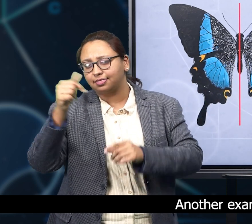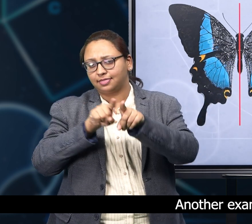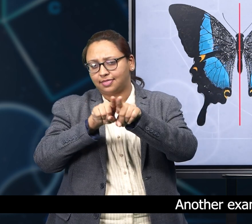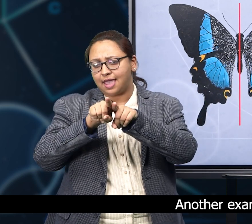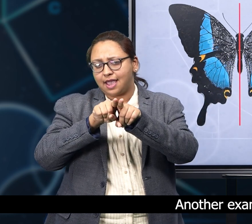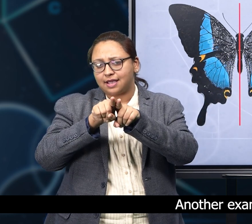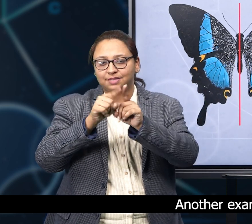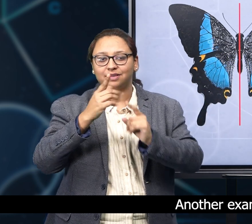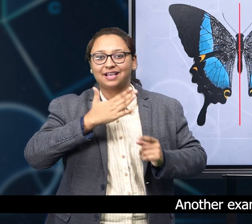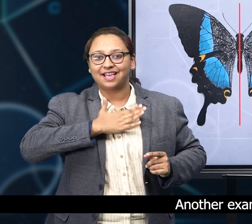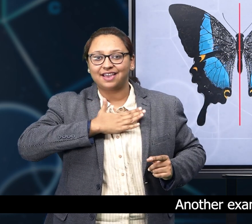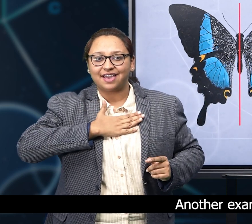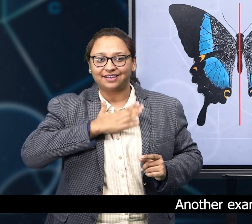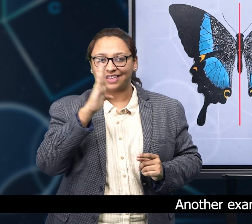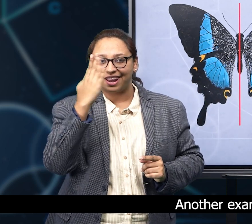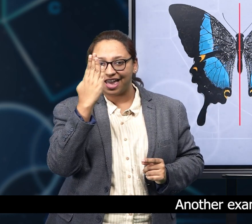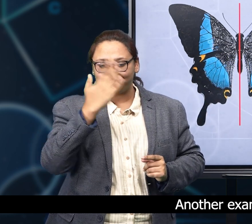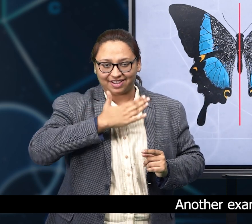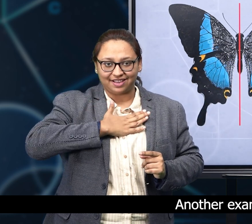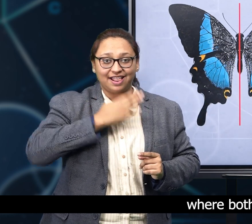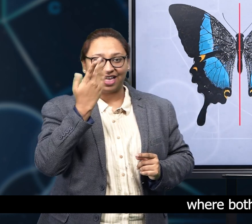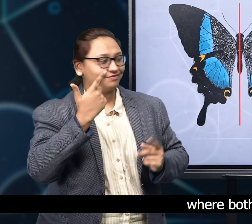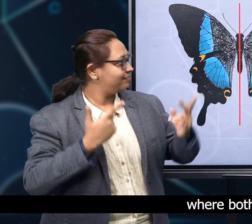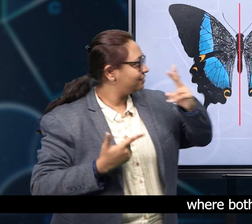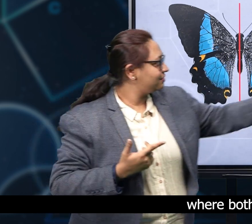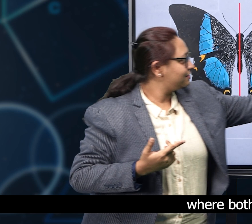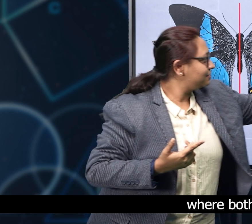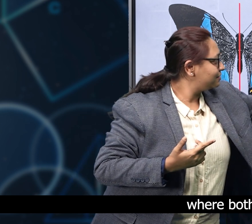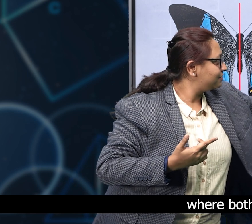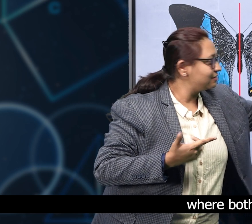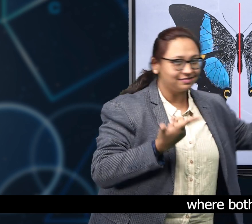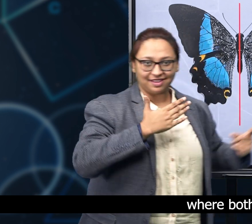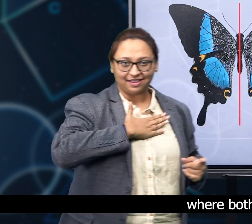Another example is a folded leaf where both halves are equal.